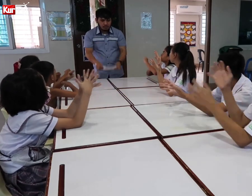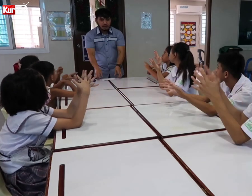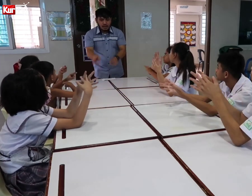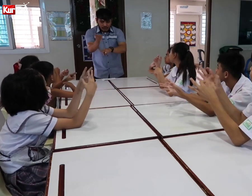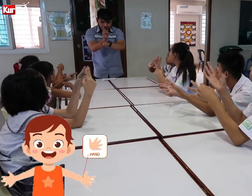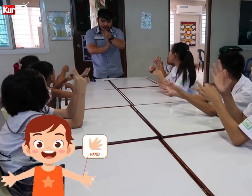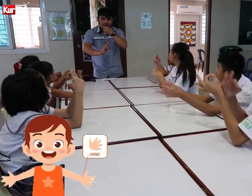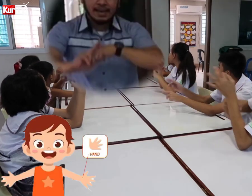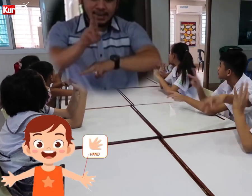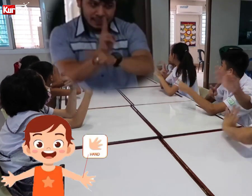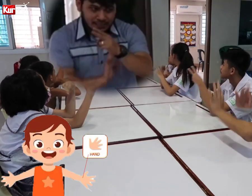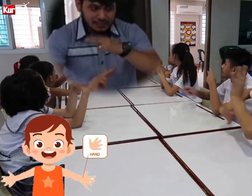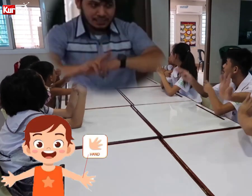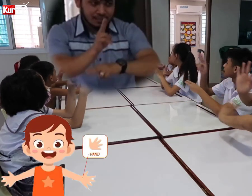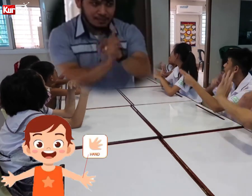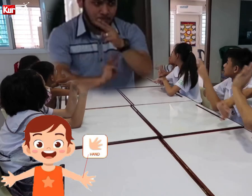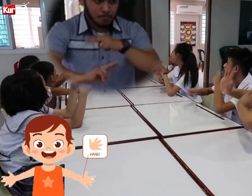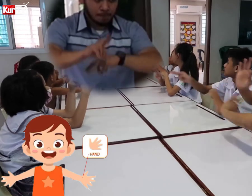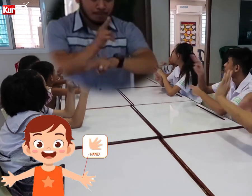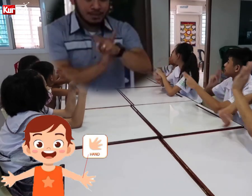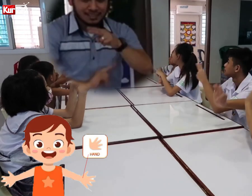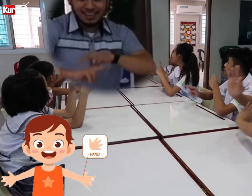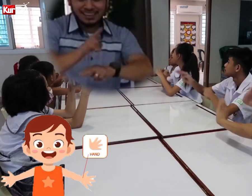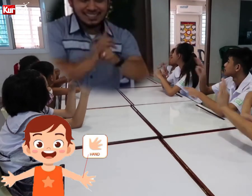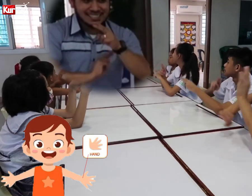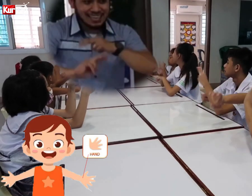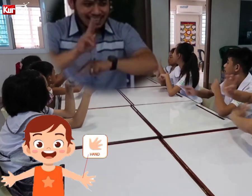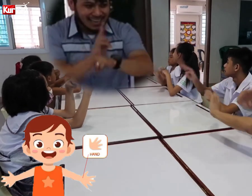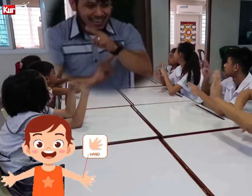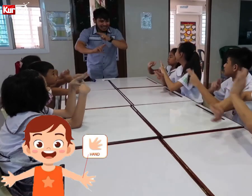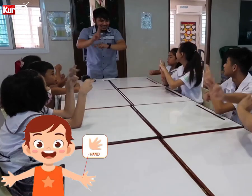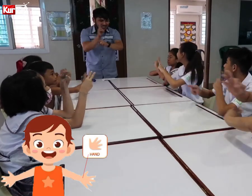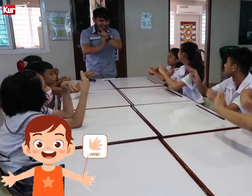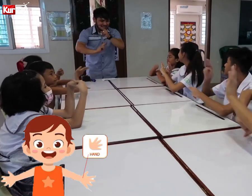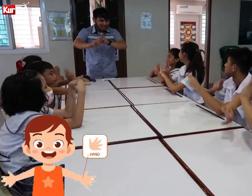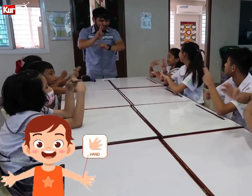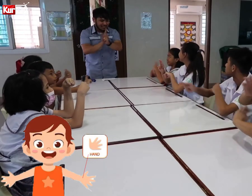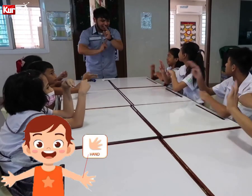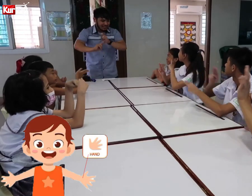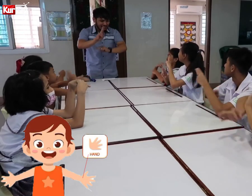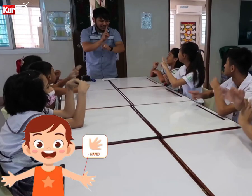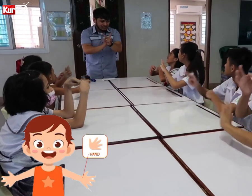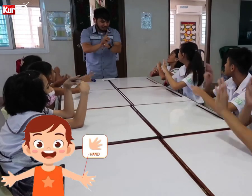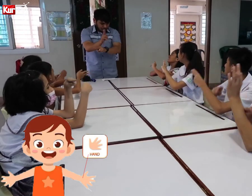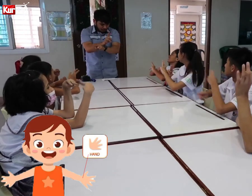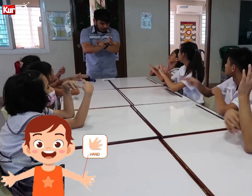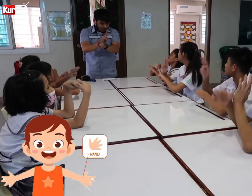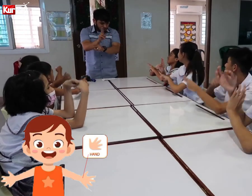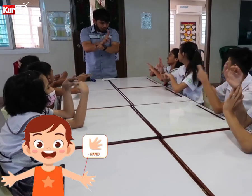Hands. Hands. Next is hands. Ayan. Hands. this.